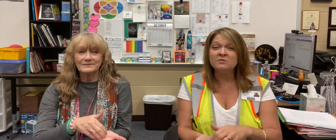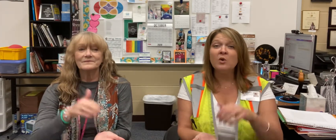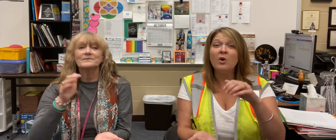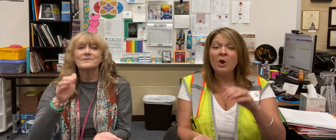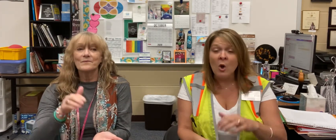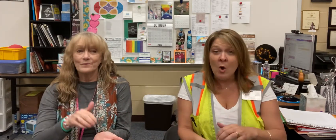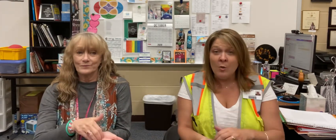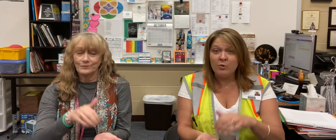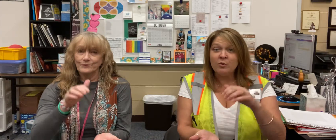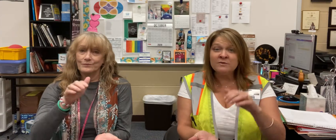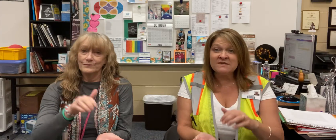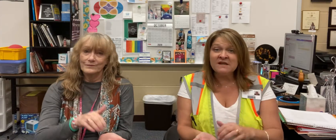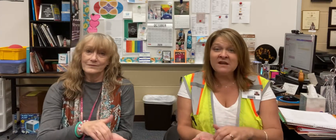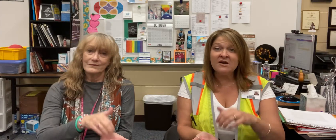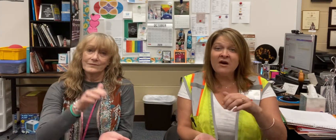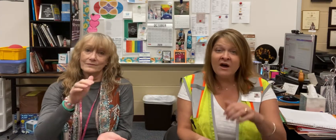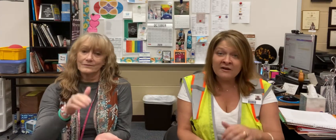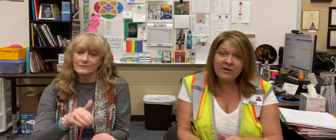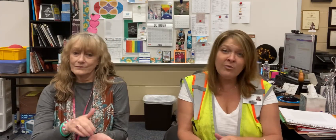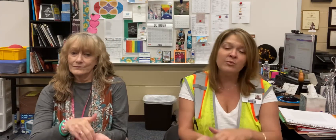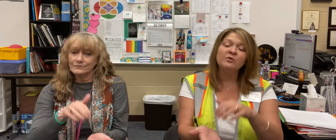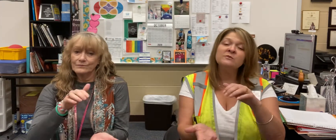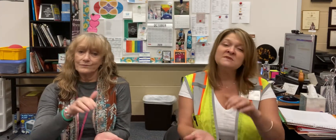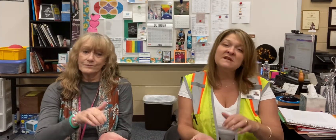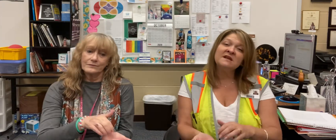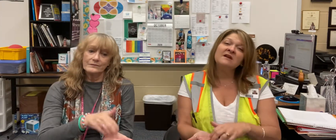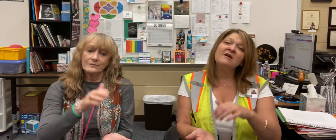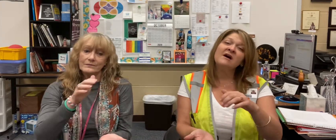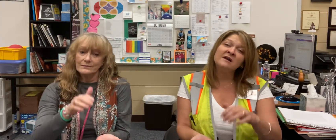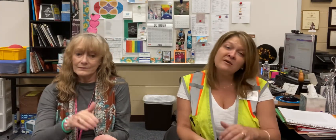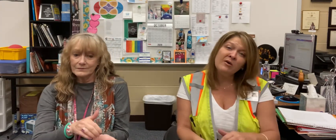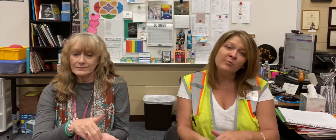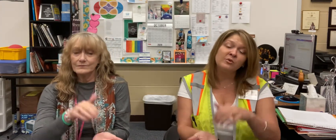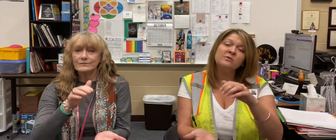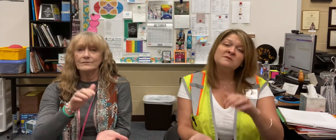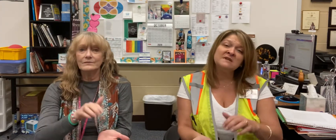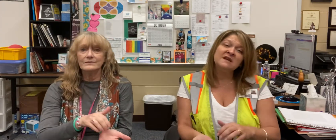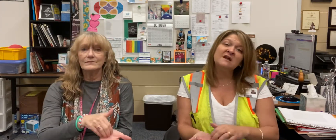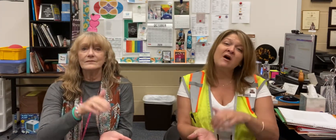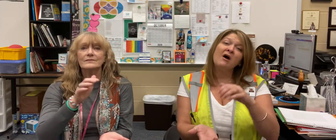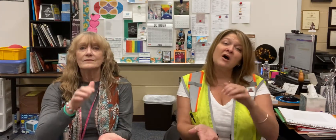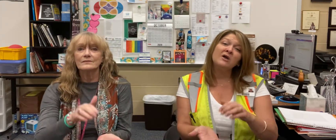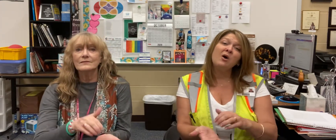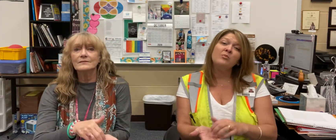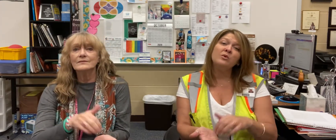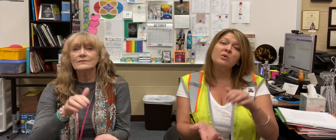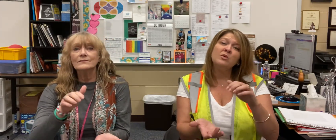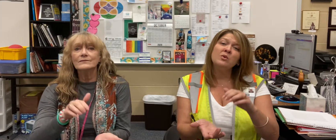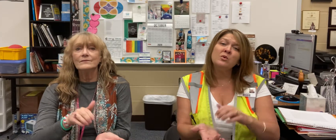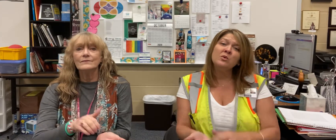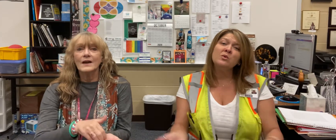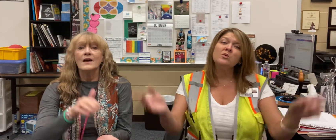more. Boom diddy ada, boom diddy ada, boom diddy ada,